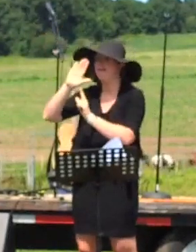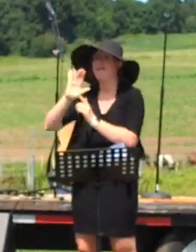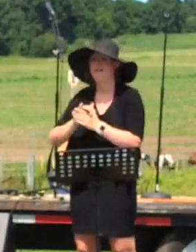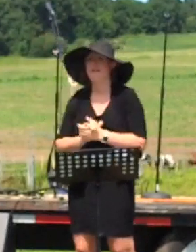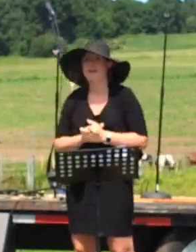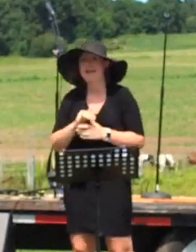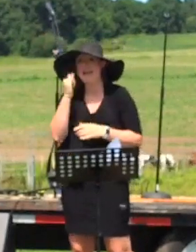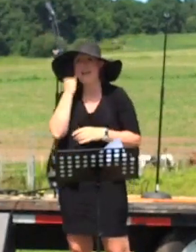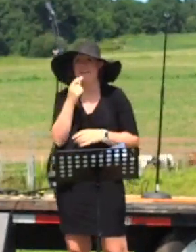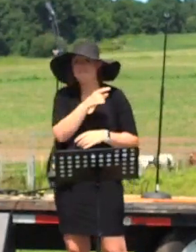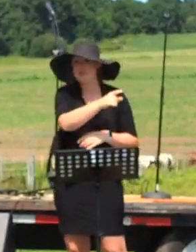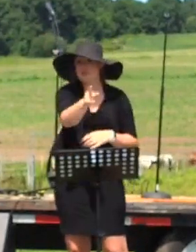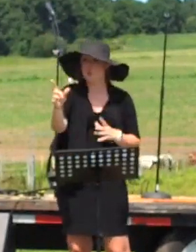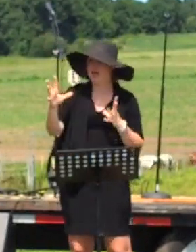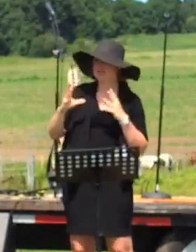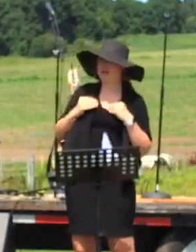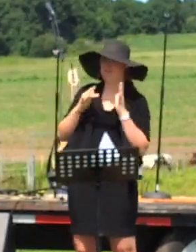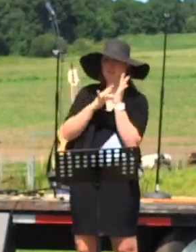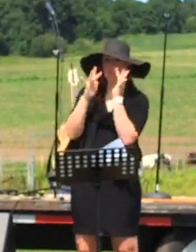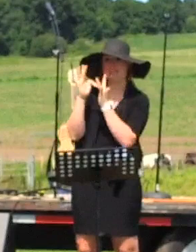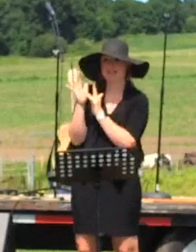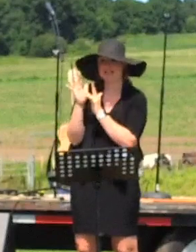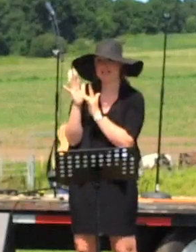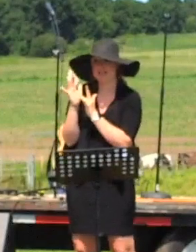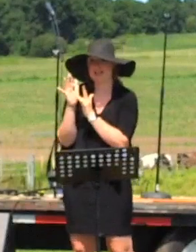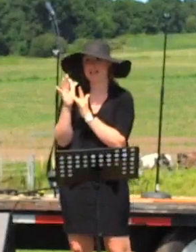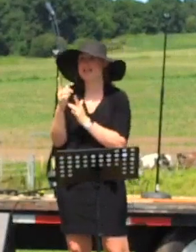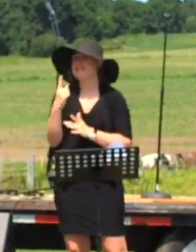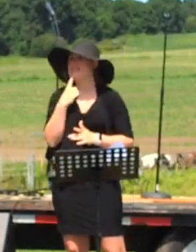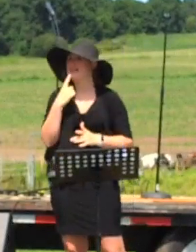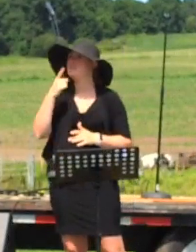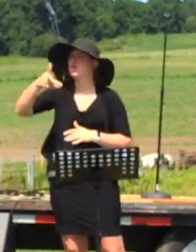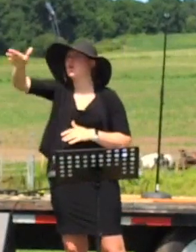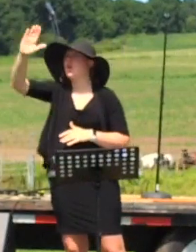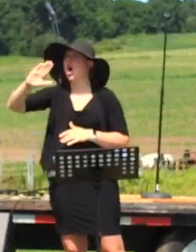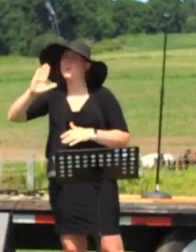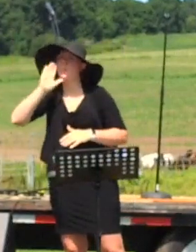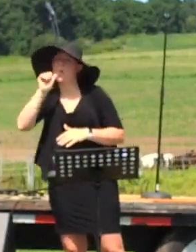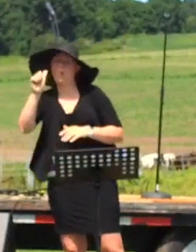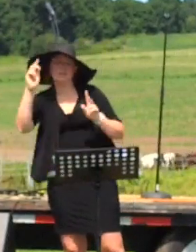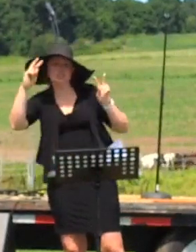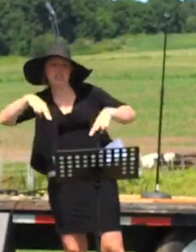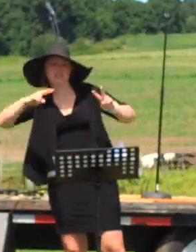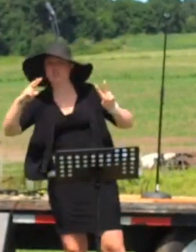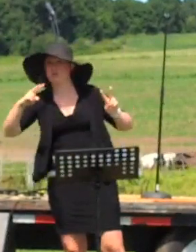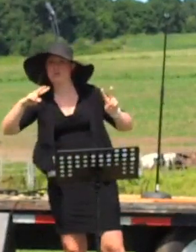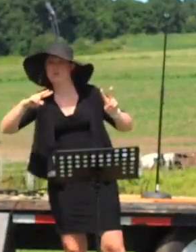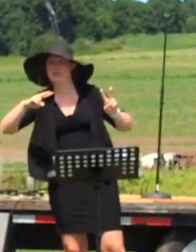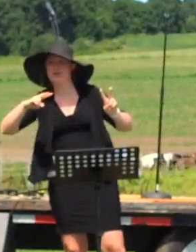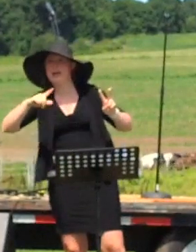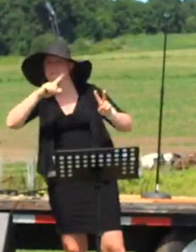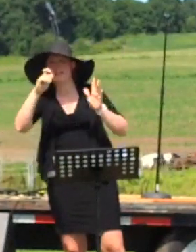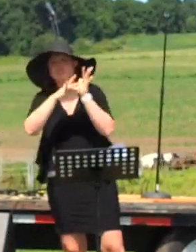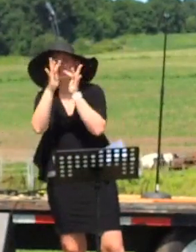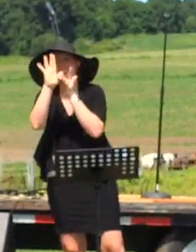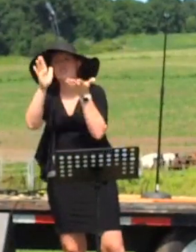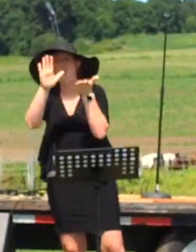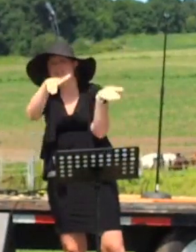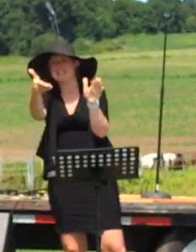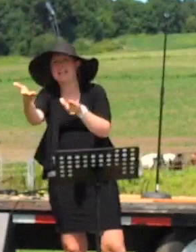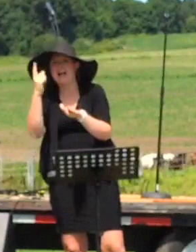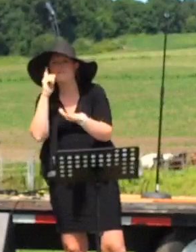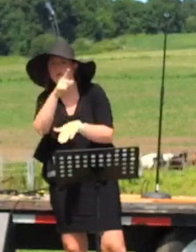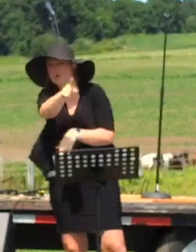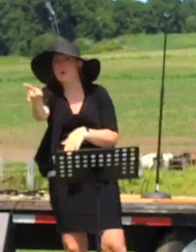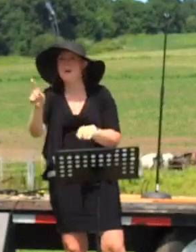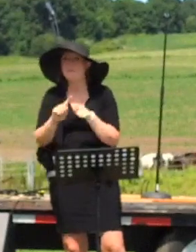Now, if you are in Christ Jesus, scripture tells us there is no condemnation. But that doesn't mean that there isn't judgment. That doesn't mean that you're